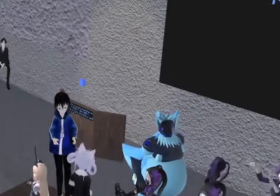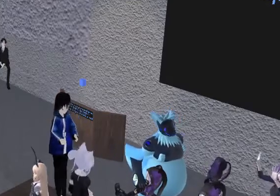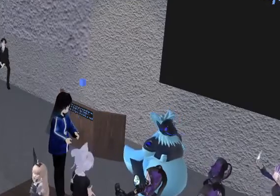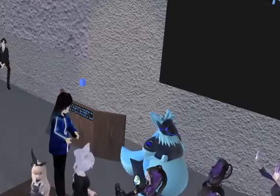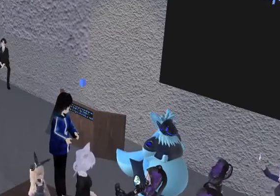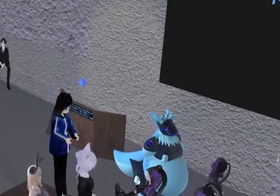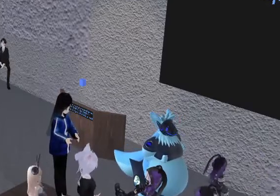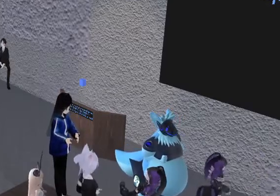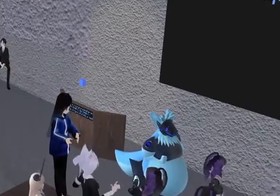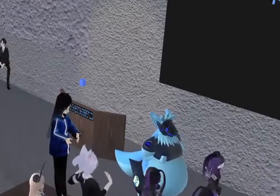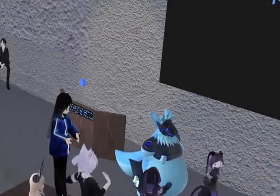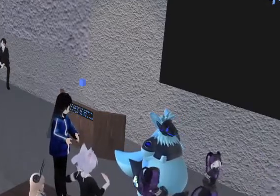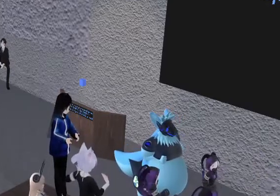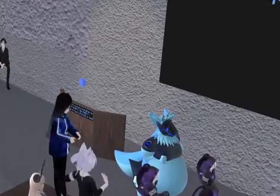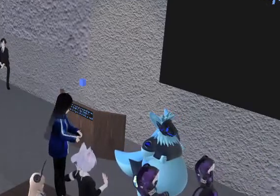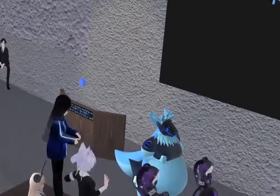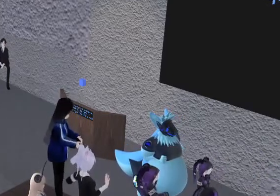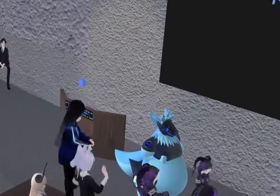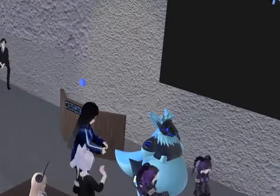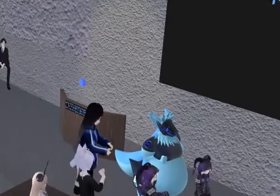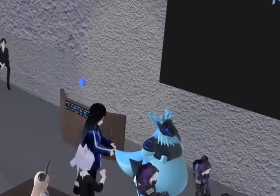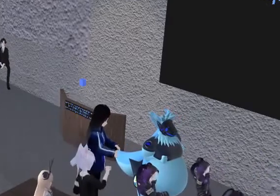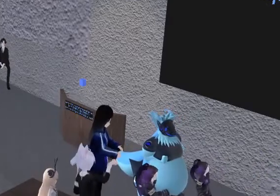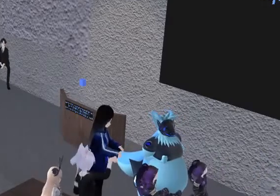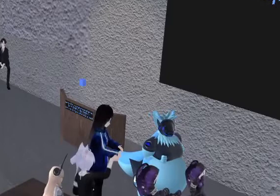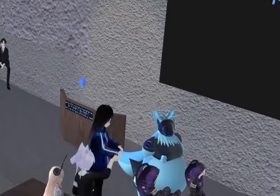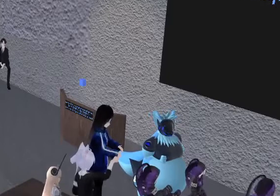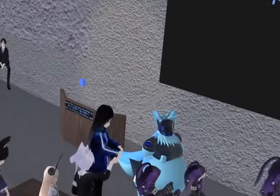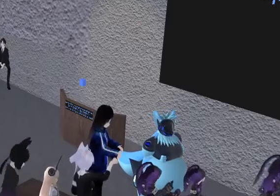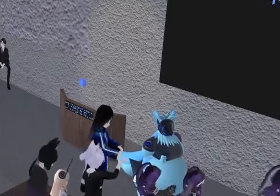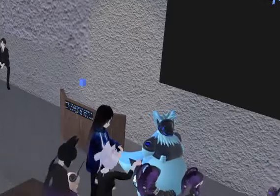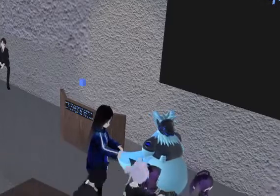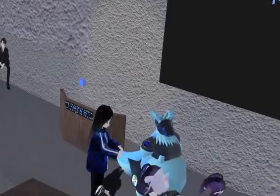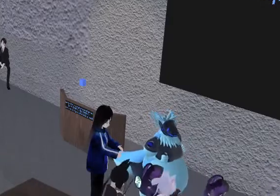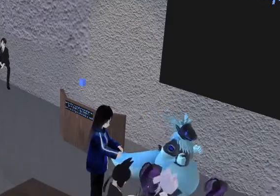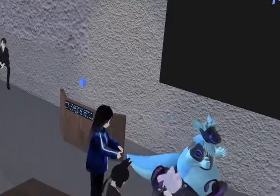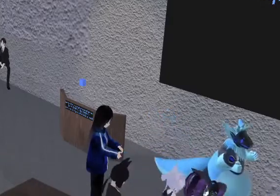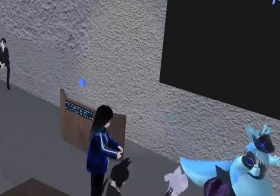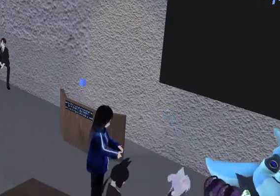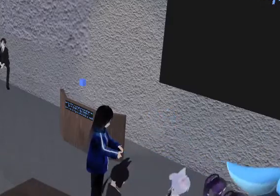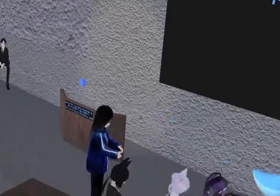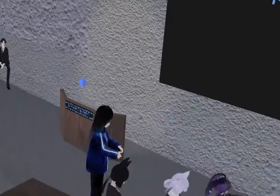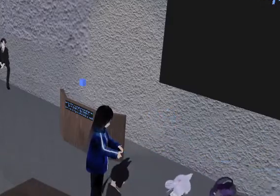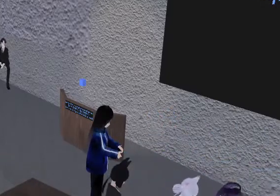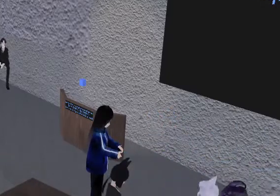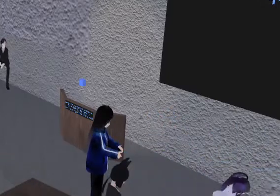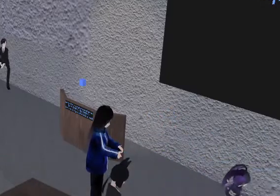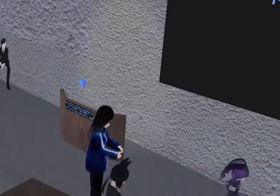voice off chilling. So we can have a little bit time to chill and sign, practice our sign. Yeah. Yeah, I don't